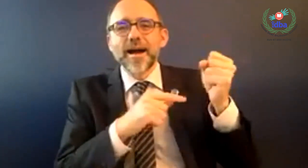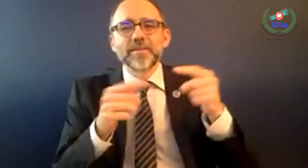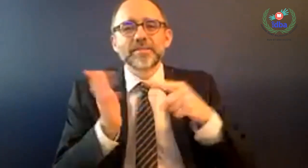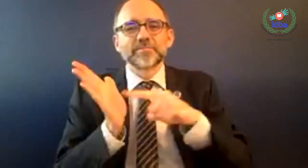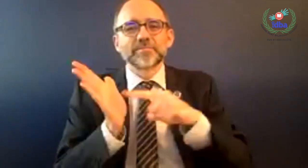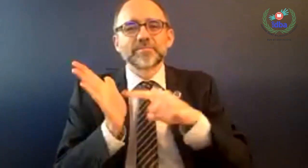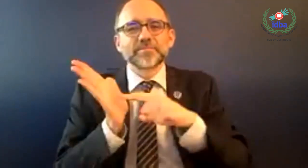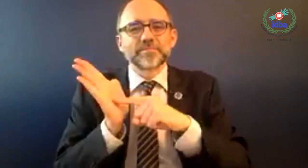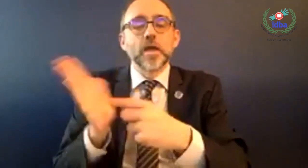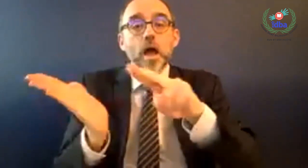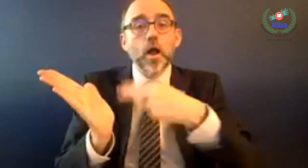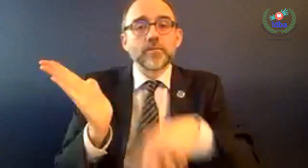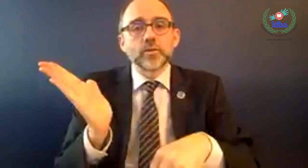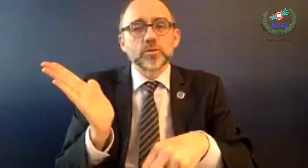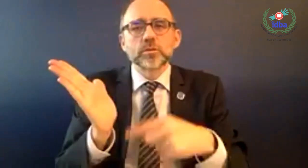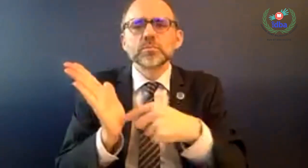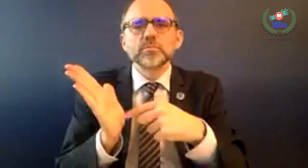in deaf education.